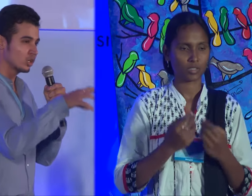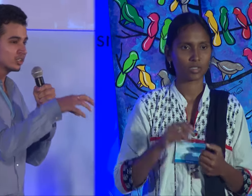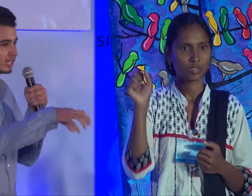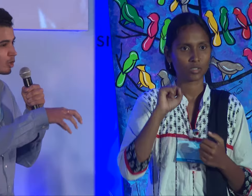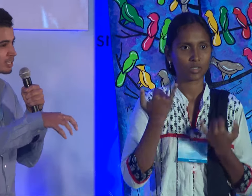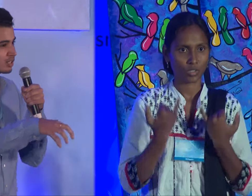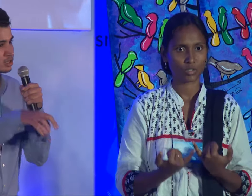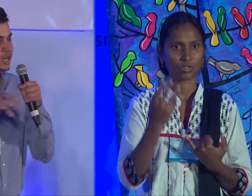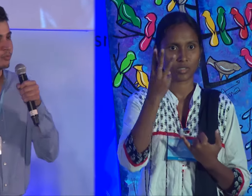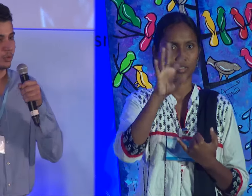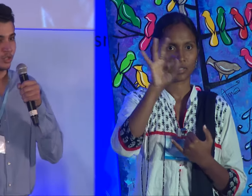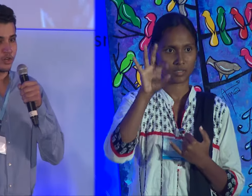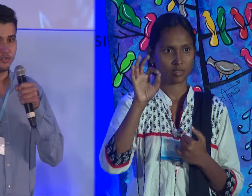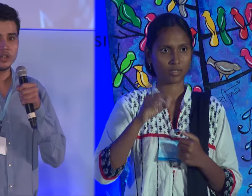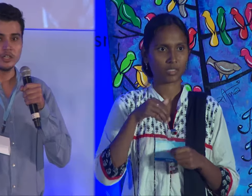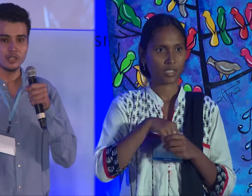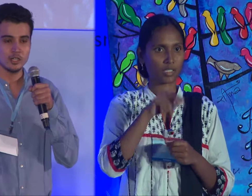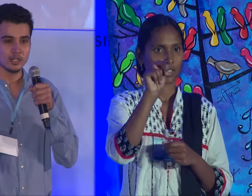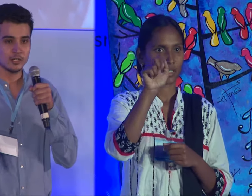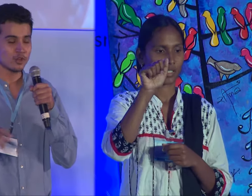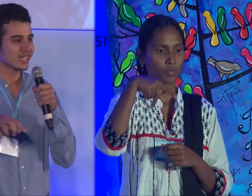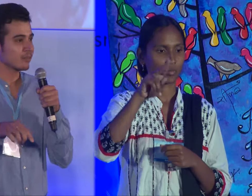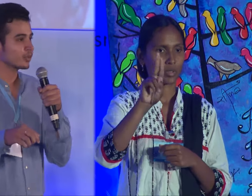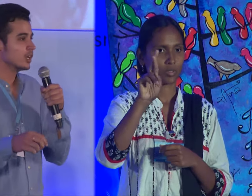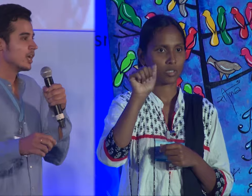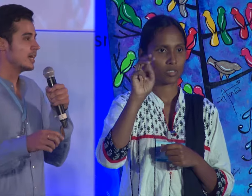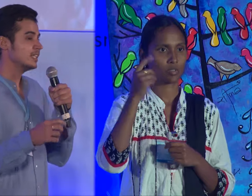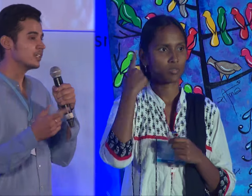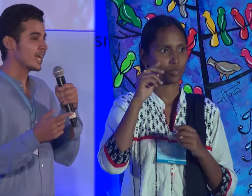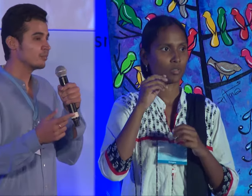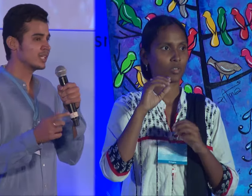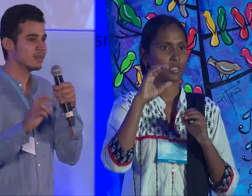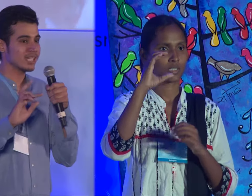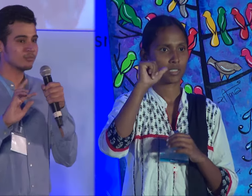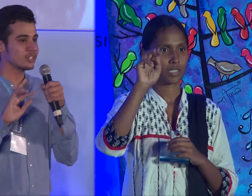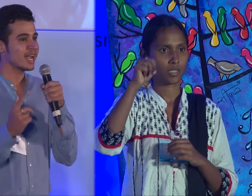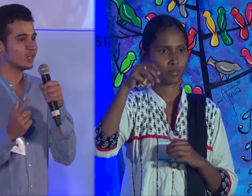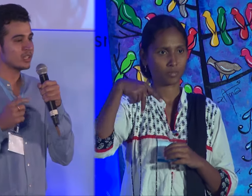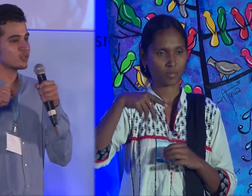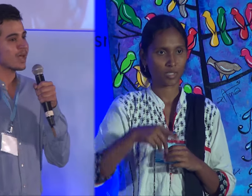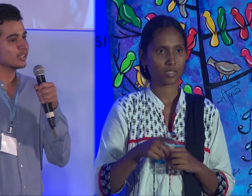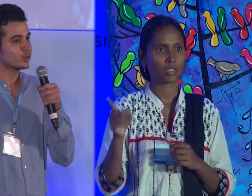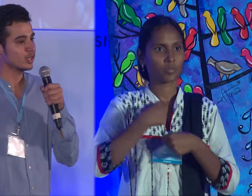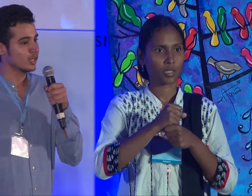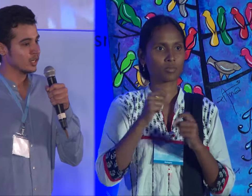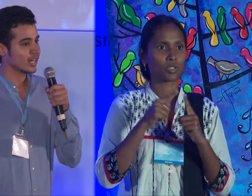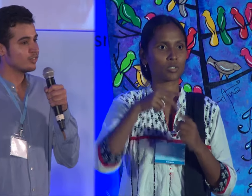now they call the 3 top wrestlers to Nagpur for a camp. And in the camp, they make him stand with his back to the